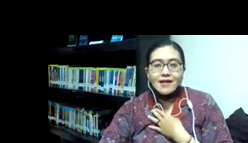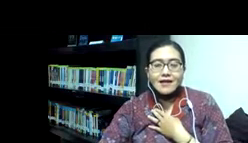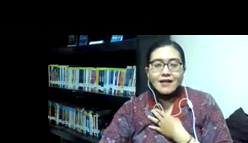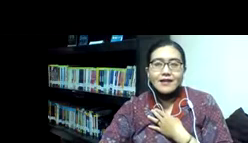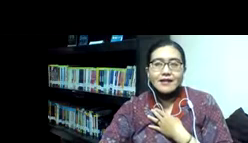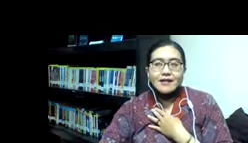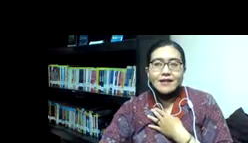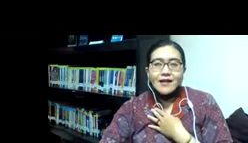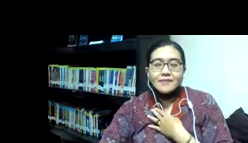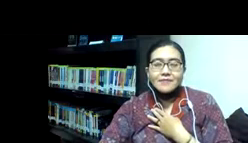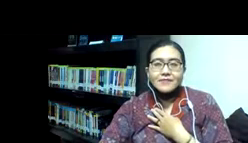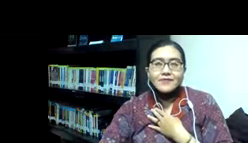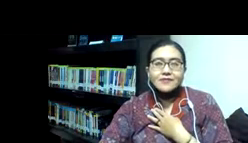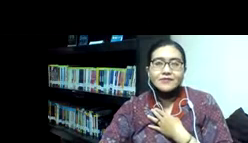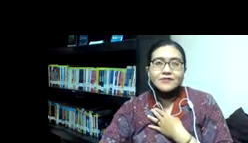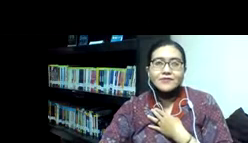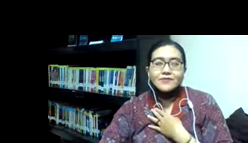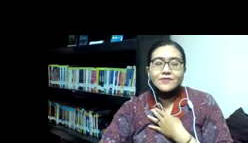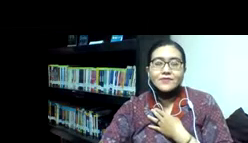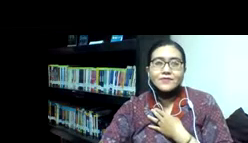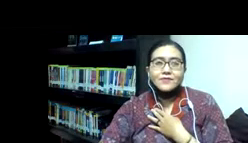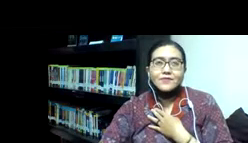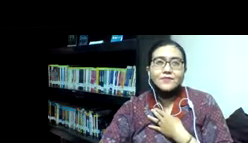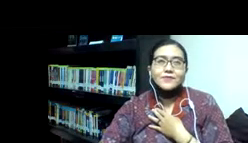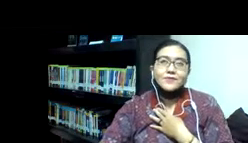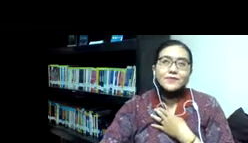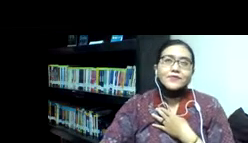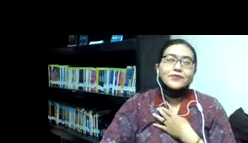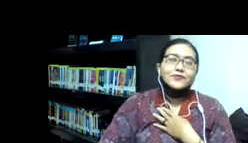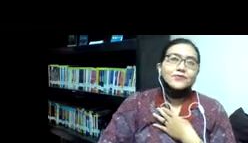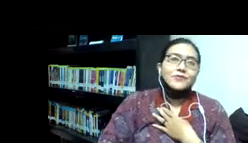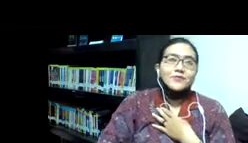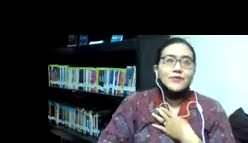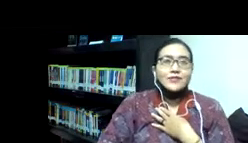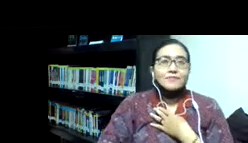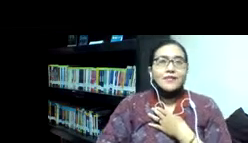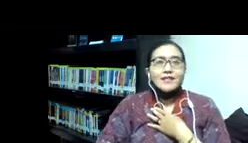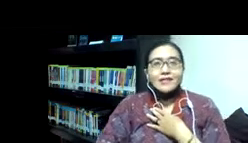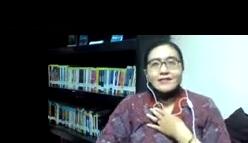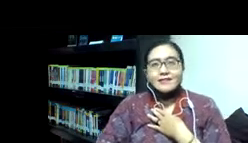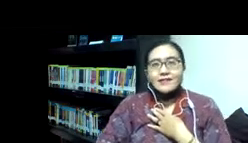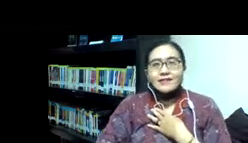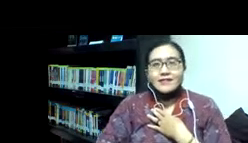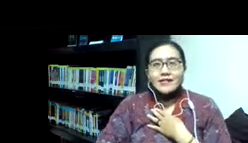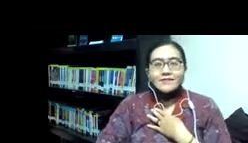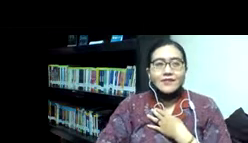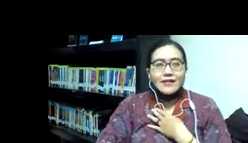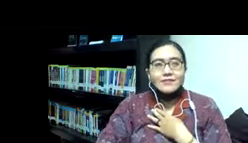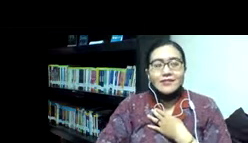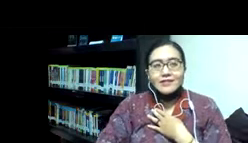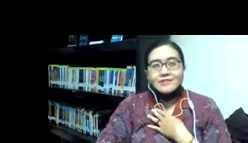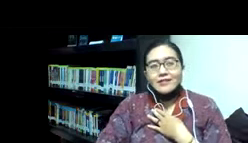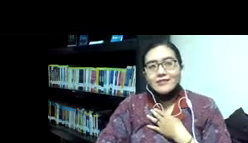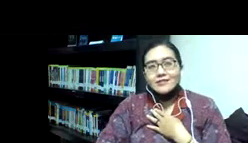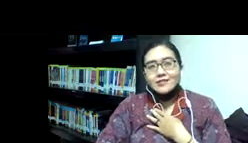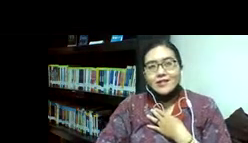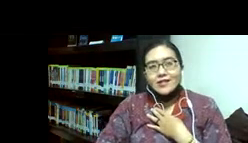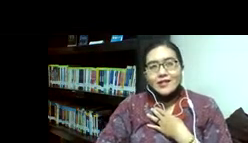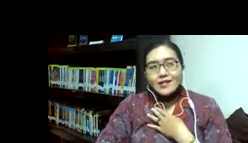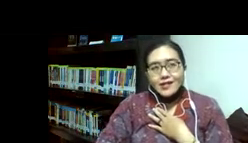meanings, I prefer to choose the word meanings rather than